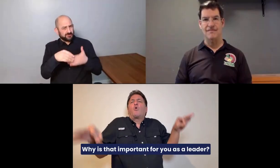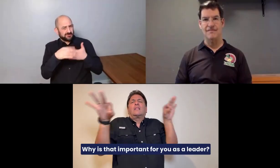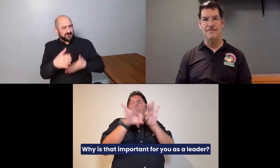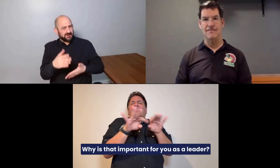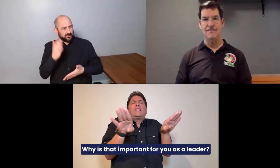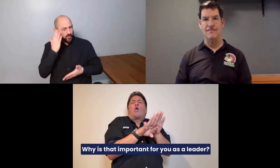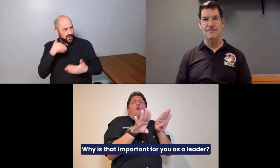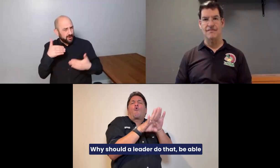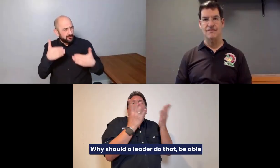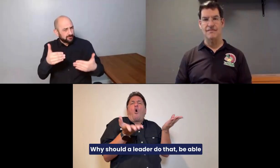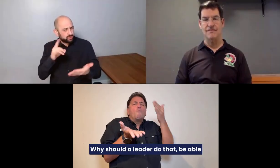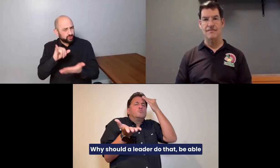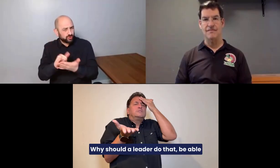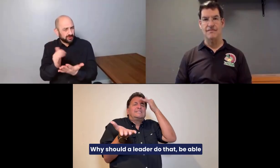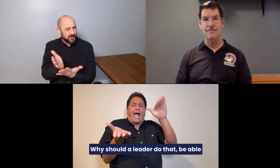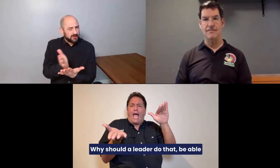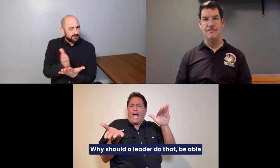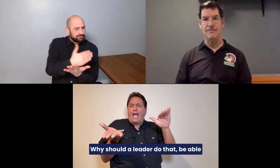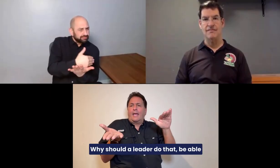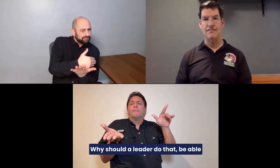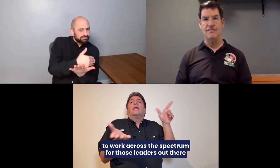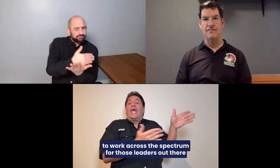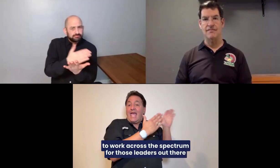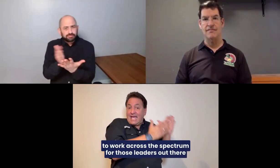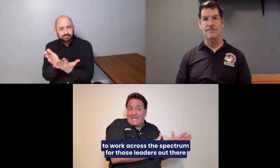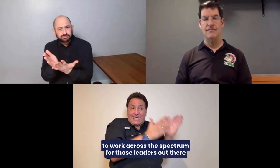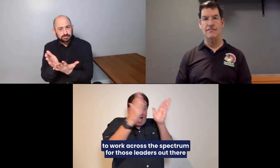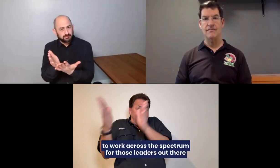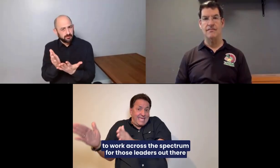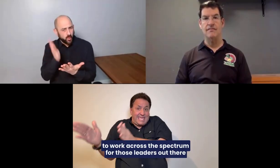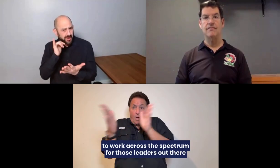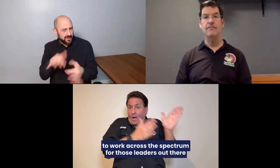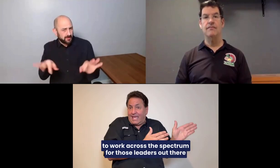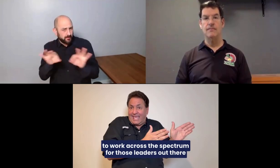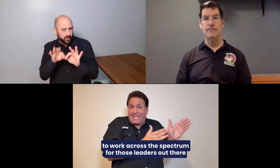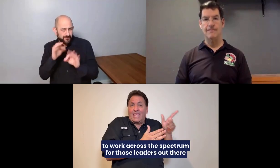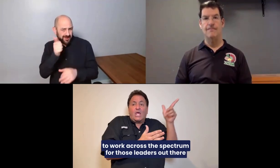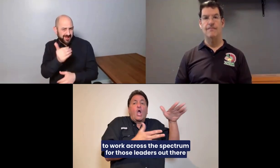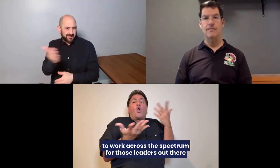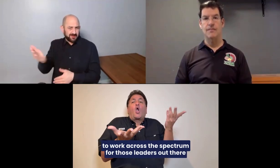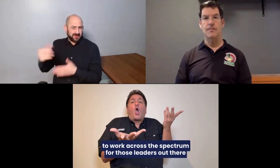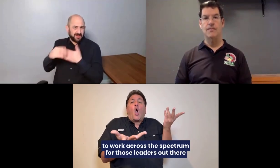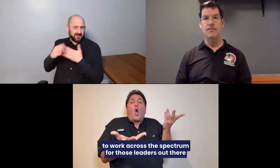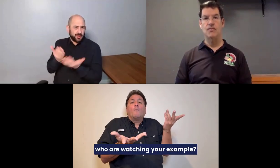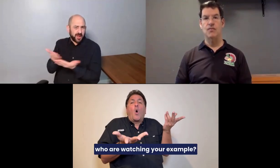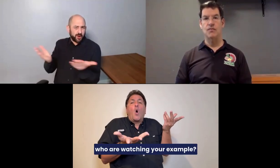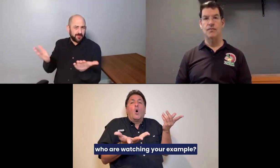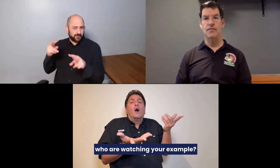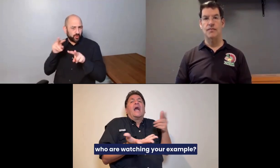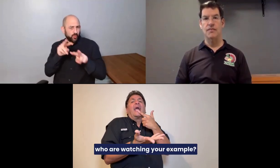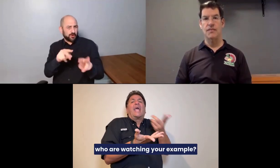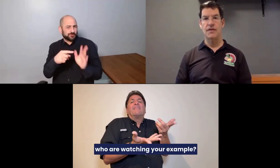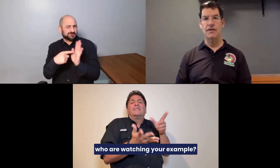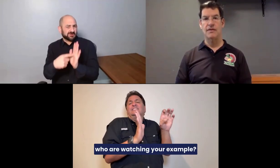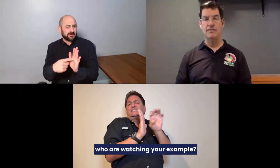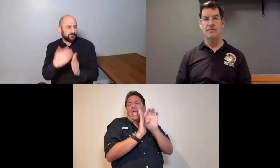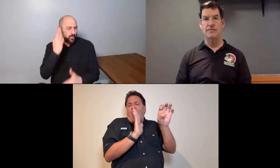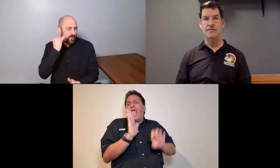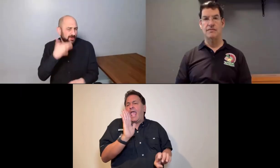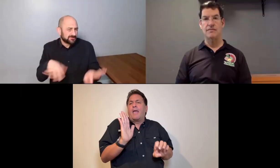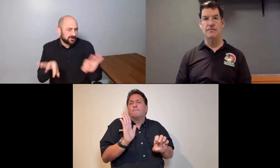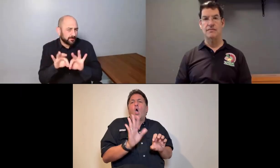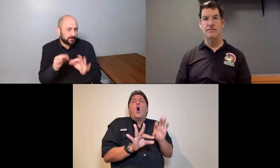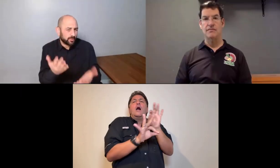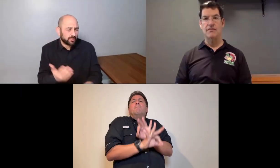important for you as a leader? Why should a leader do that, be able to work across the spectrum? For those leaders out there who are watching your example.